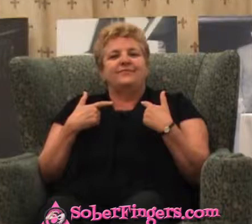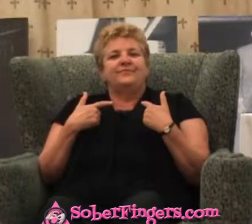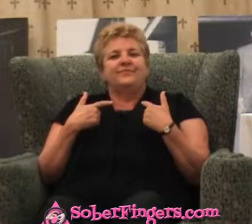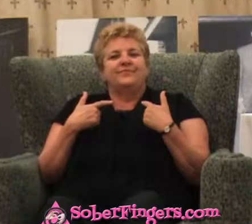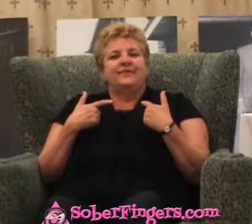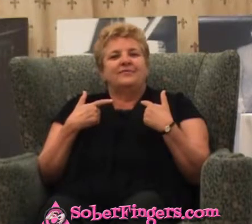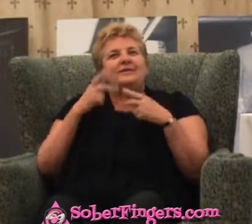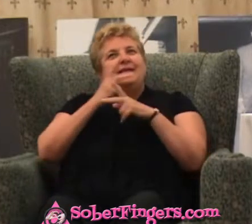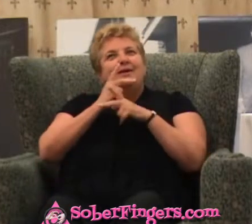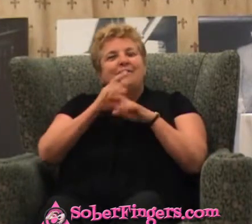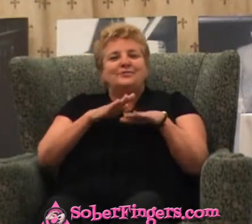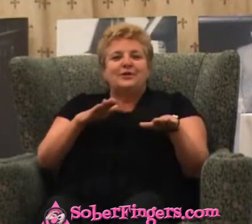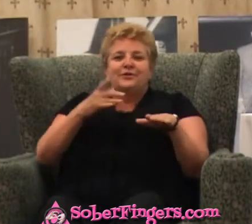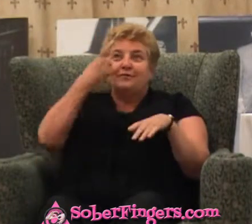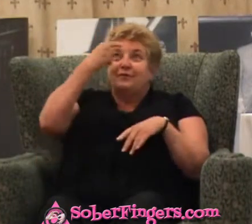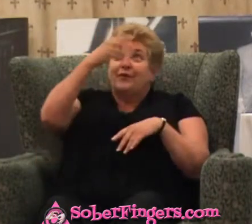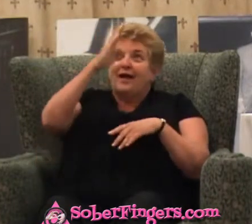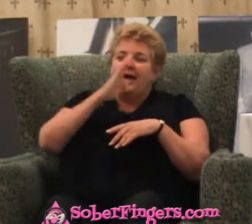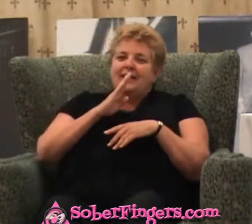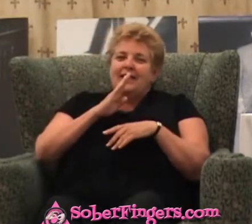behalf. And it brings me so much joy.